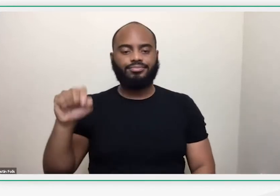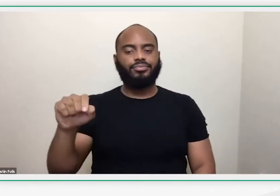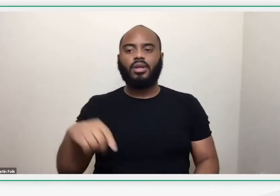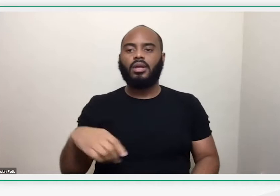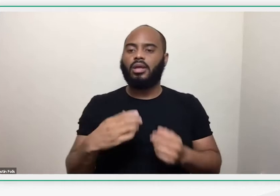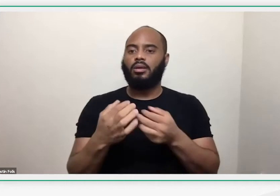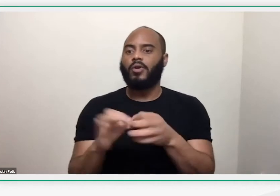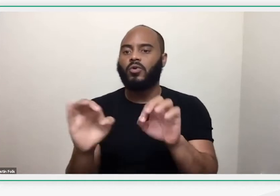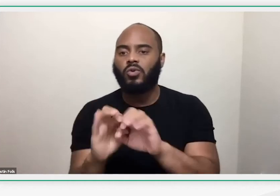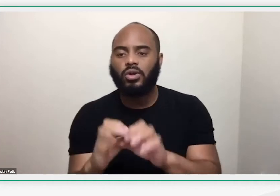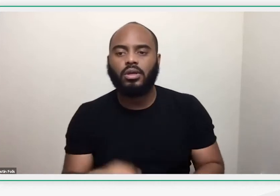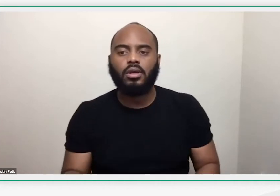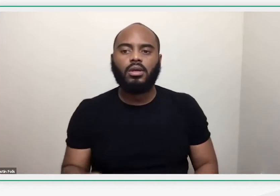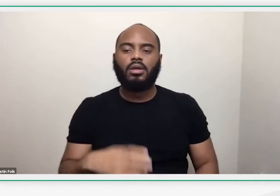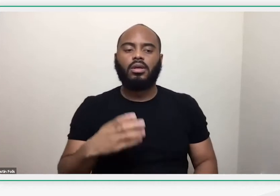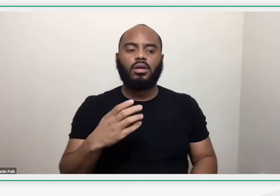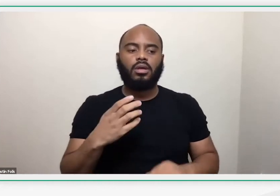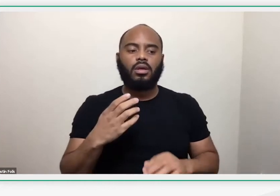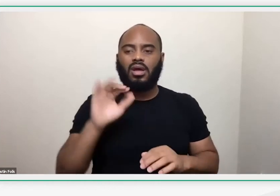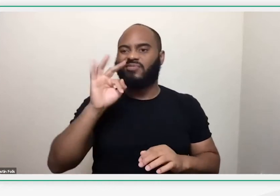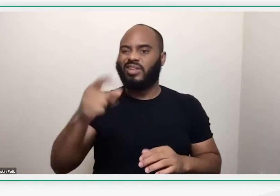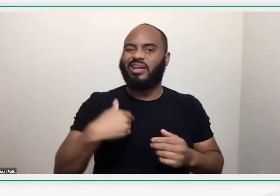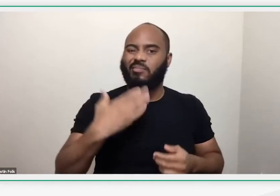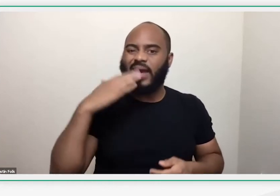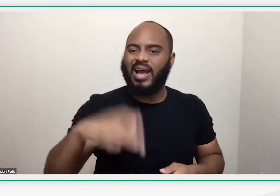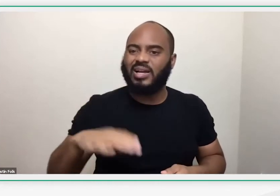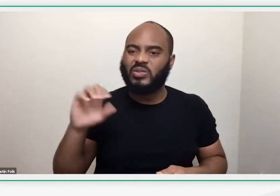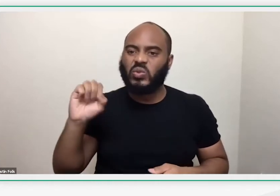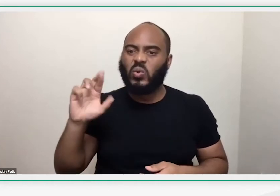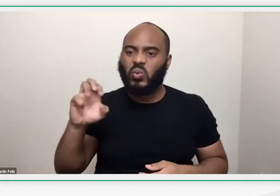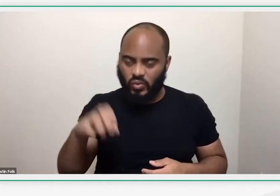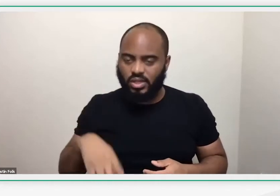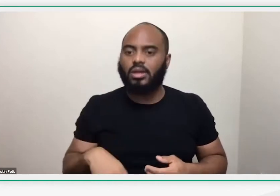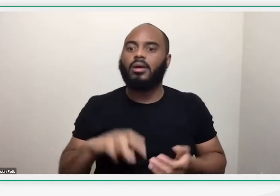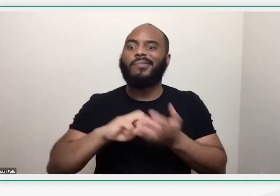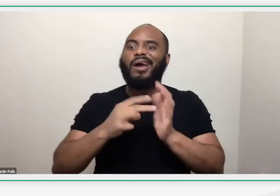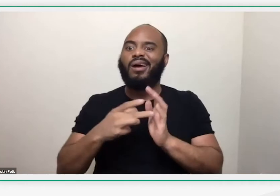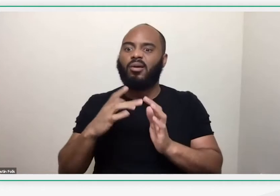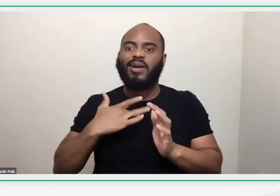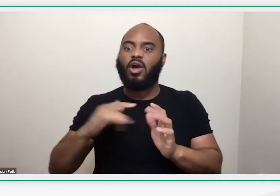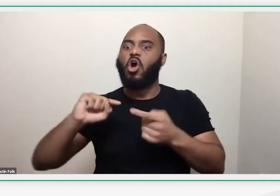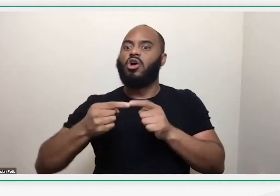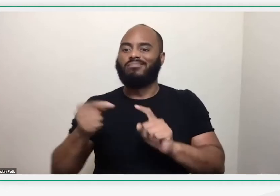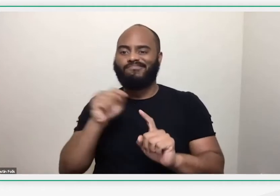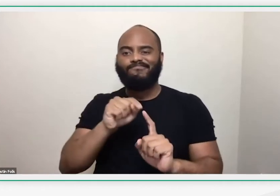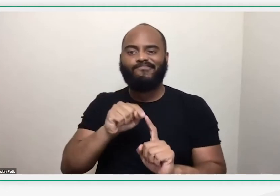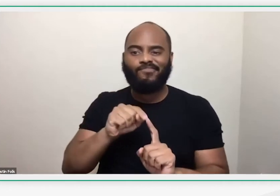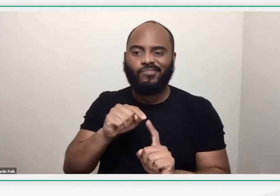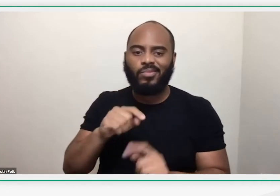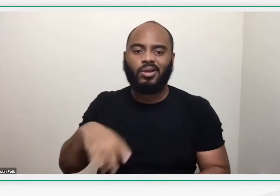When it comes to utilities and rent, it's important that if you do have a bad